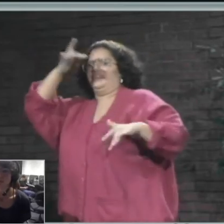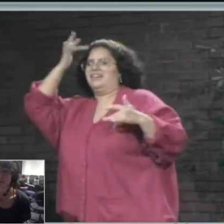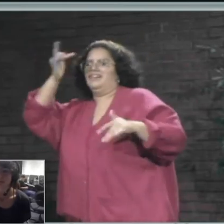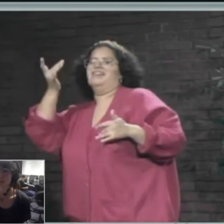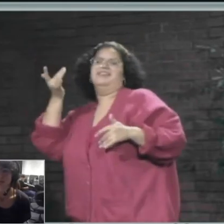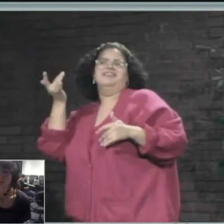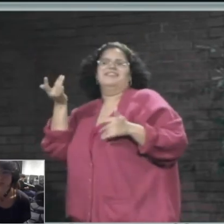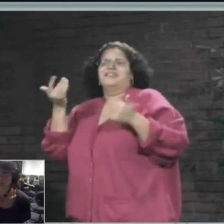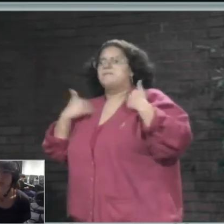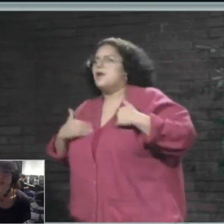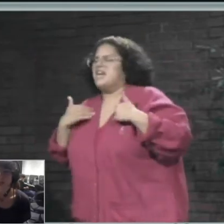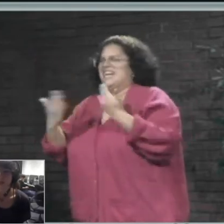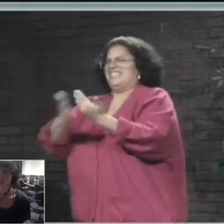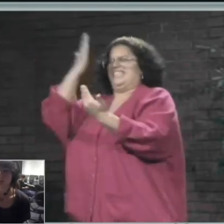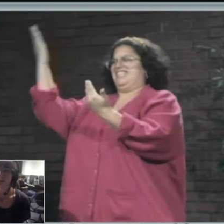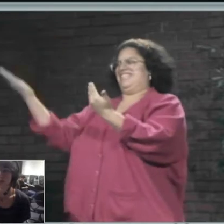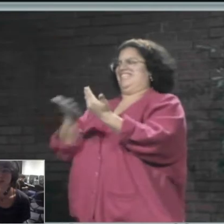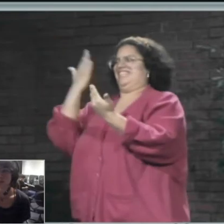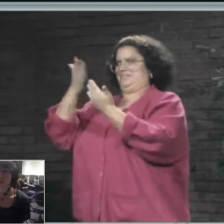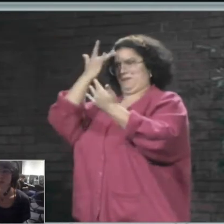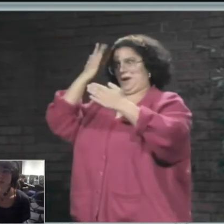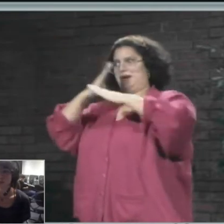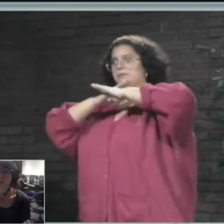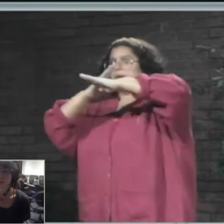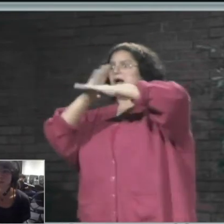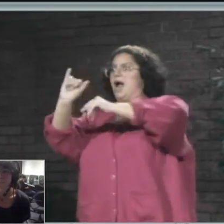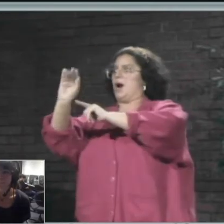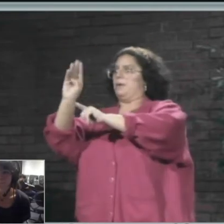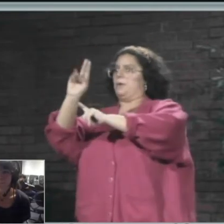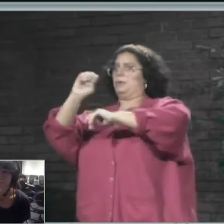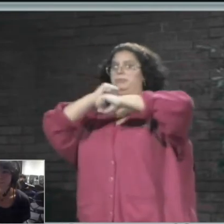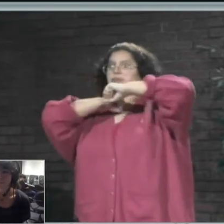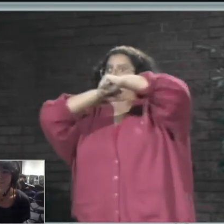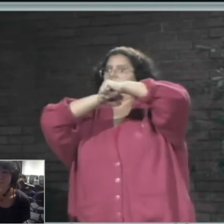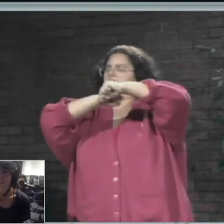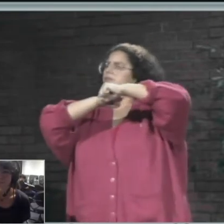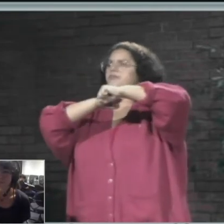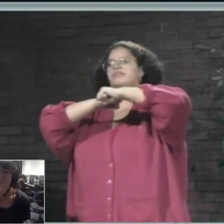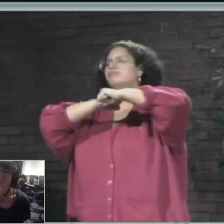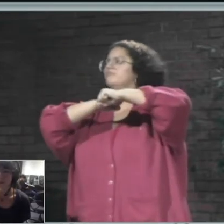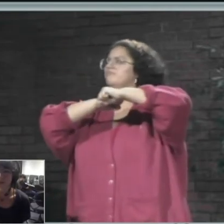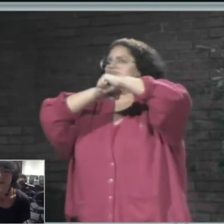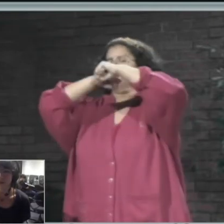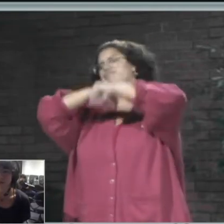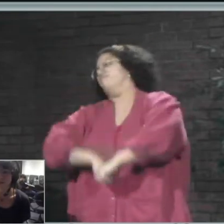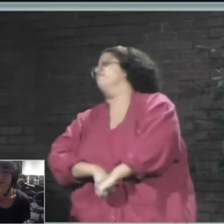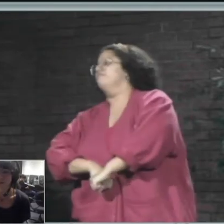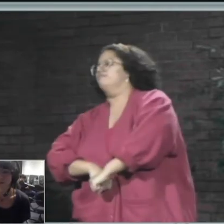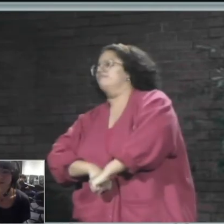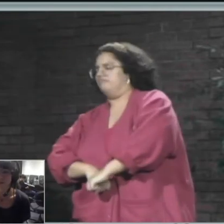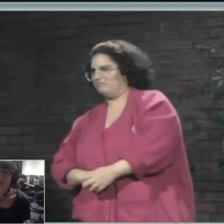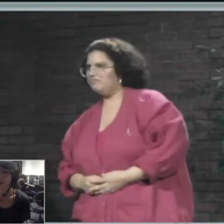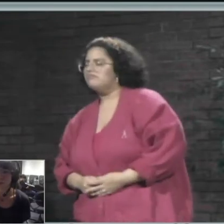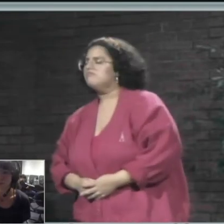sicknesses can really affect you because you have no defense. Your immune system is really failing you.